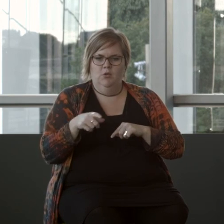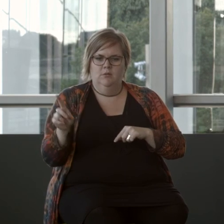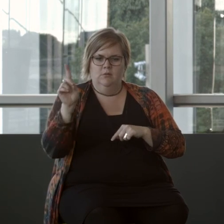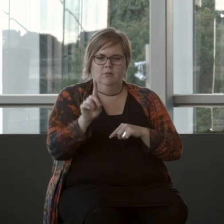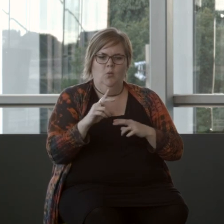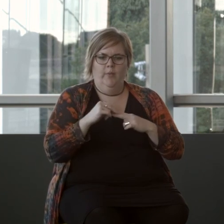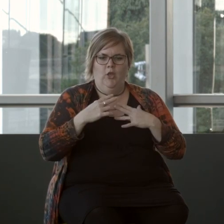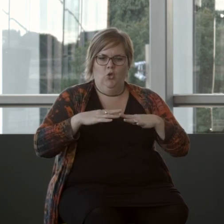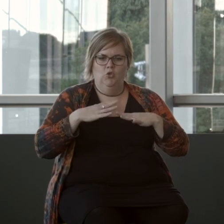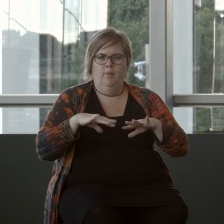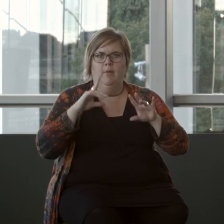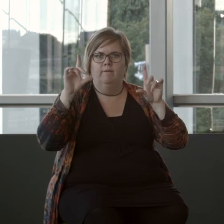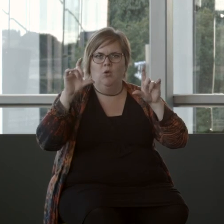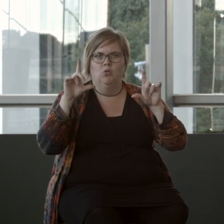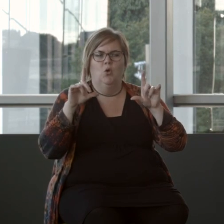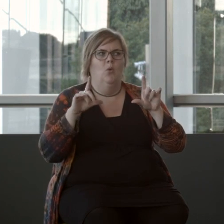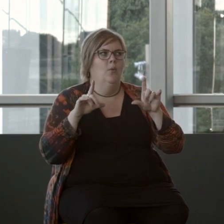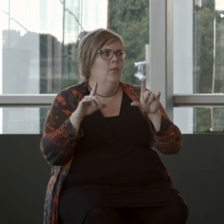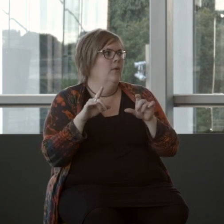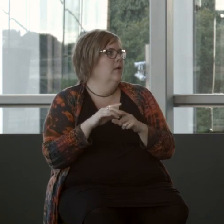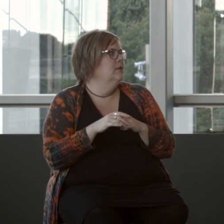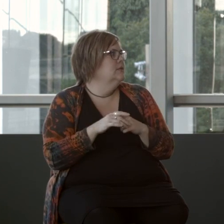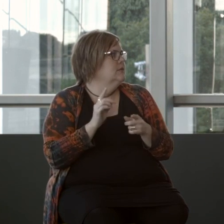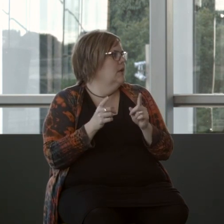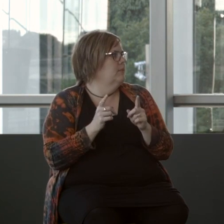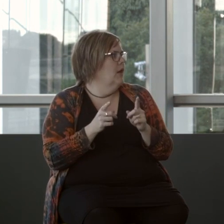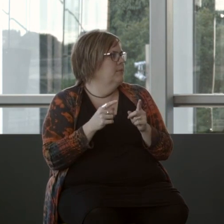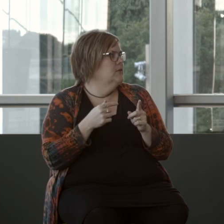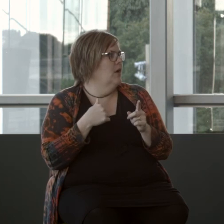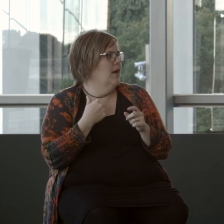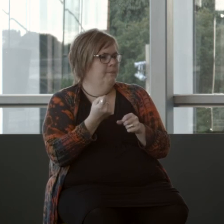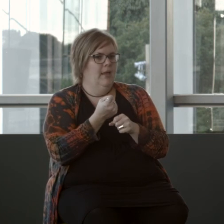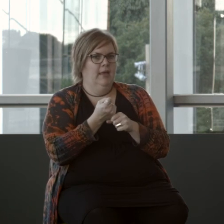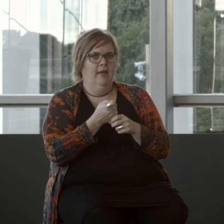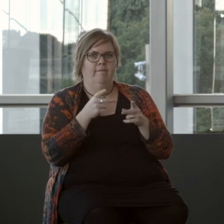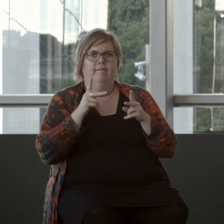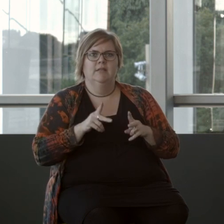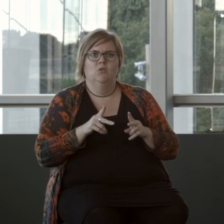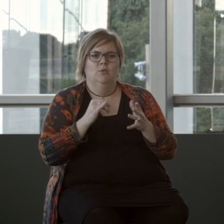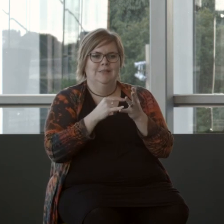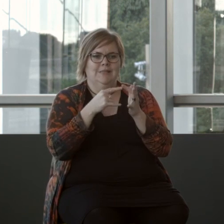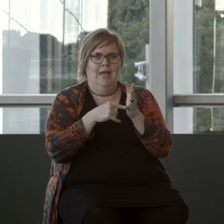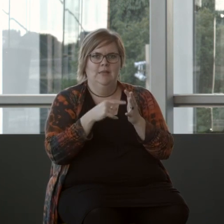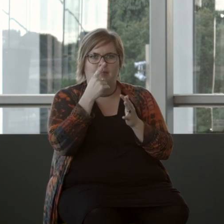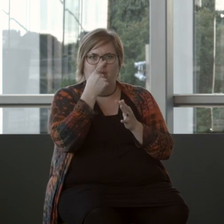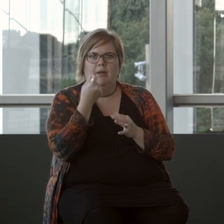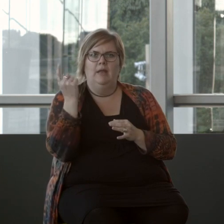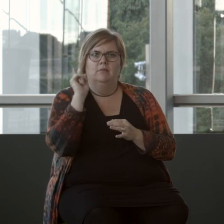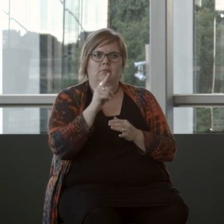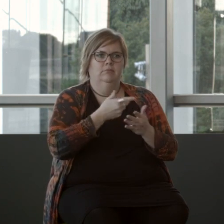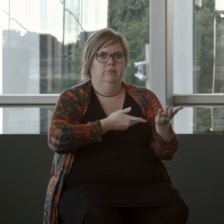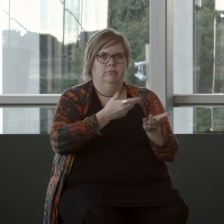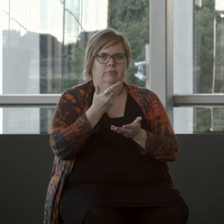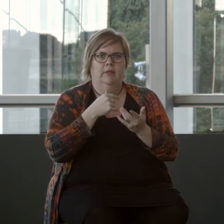and then I take a photograph of them in the costume. Other times I make that as a physical set that people can engage with in the gallery and